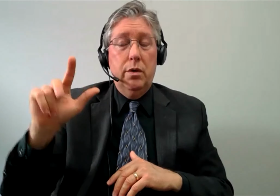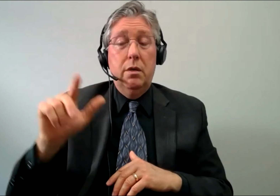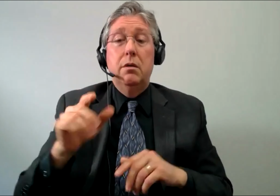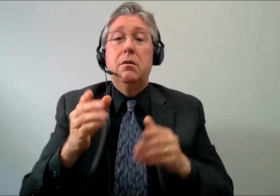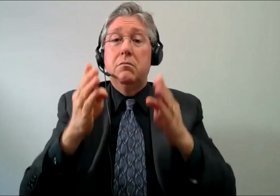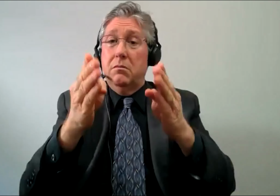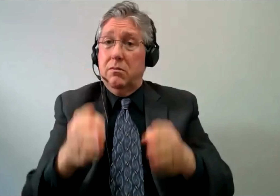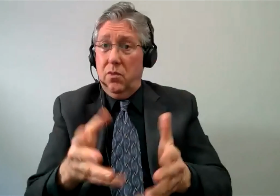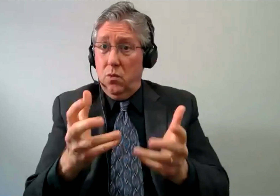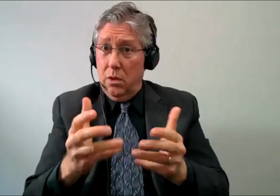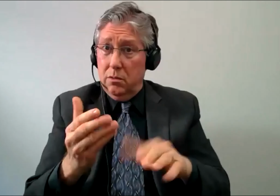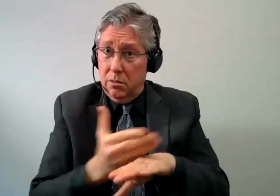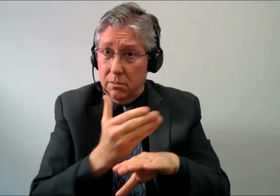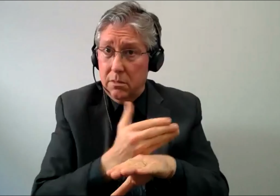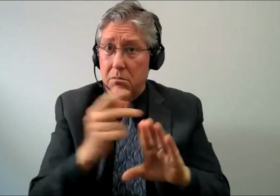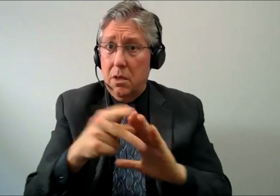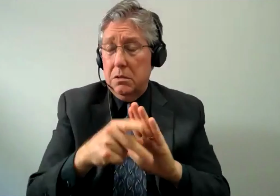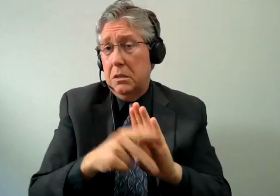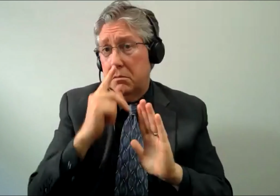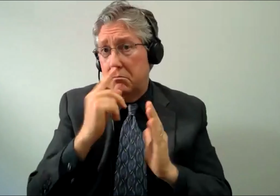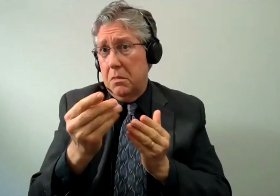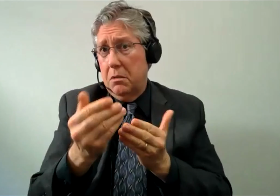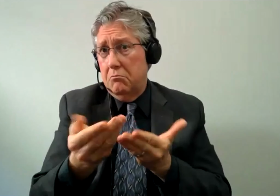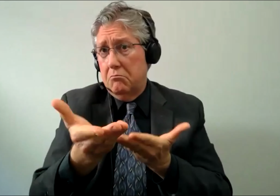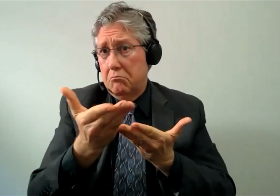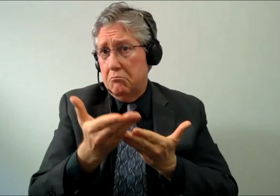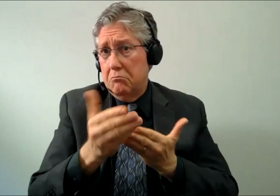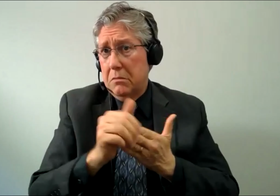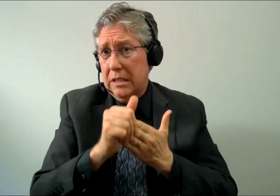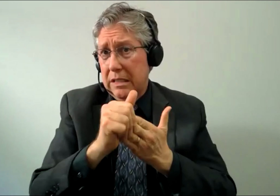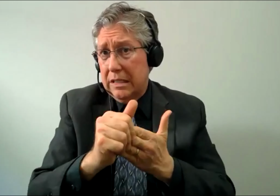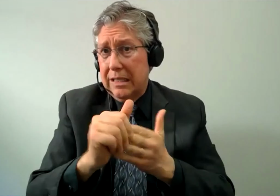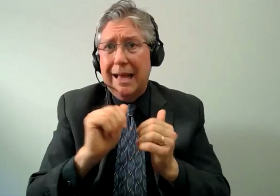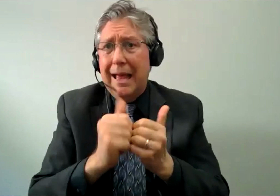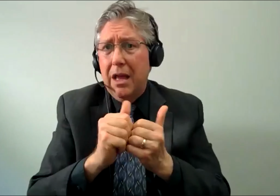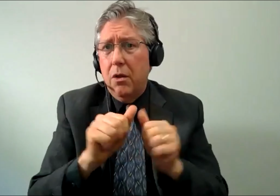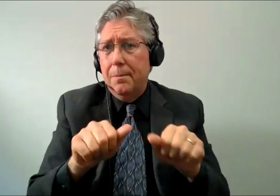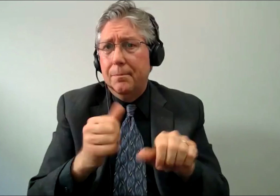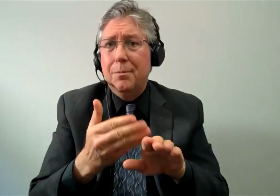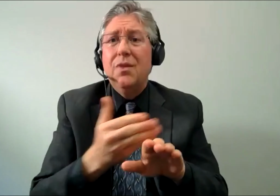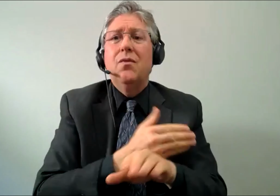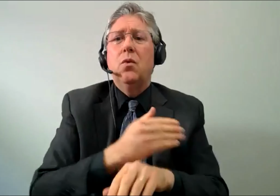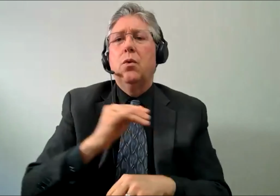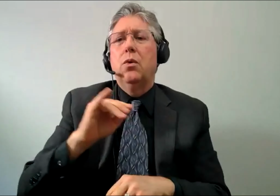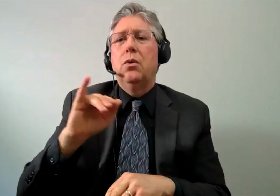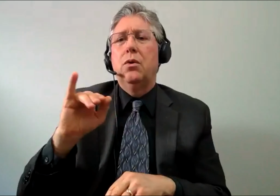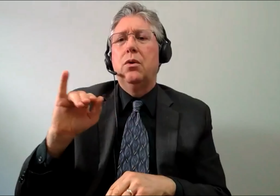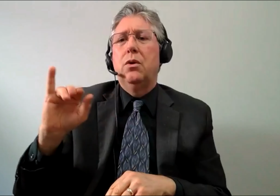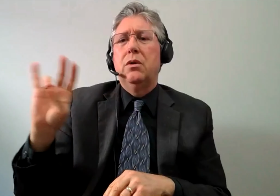you offer any guidance on whether this may be possible before 7/1 or June 1st,